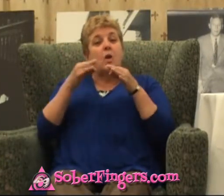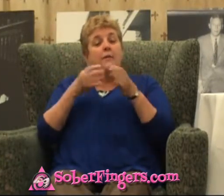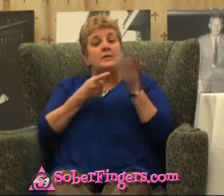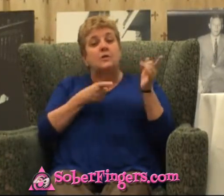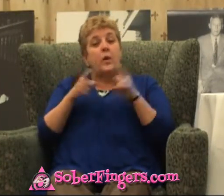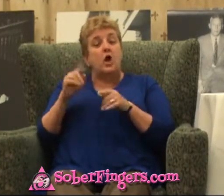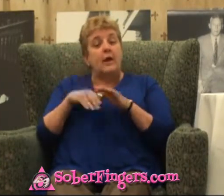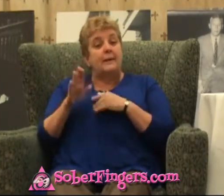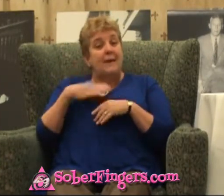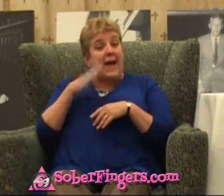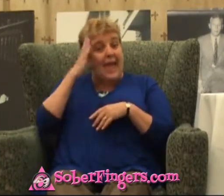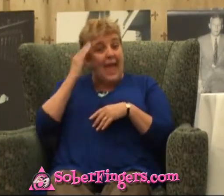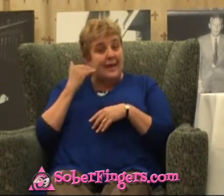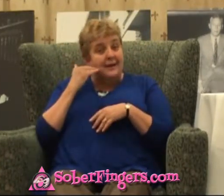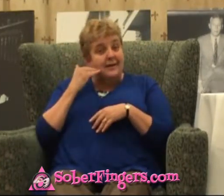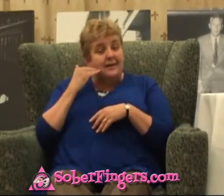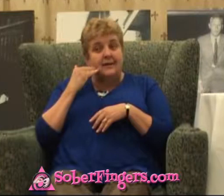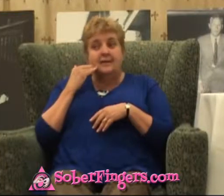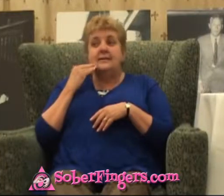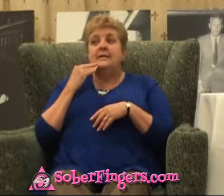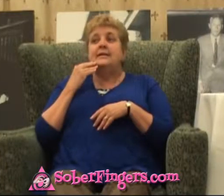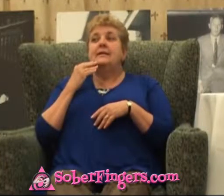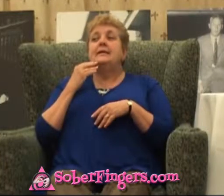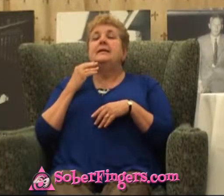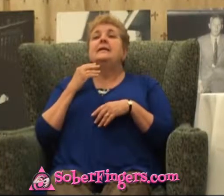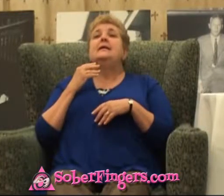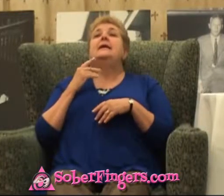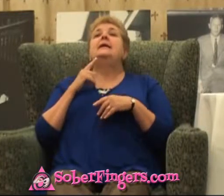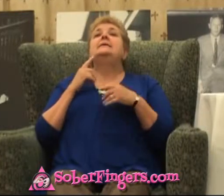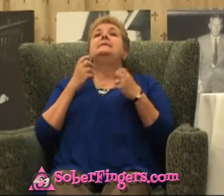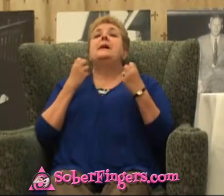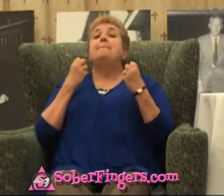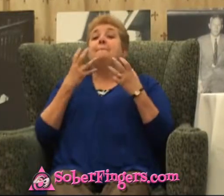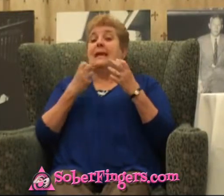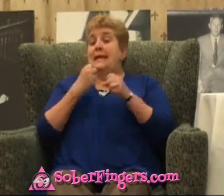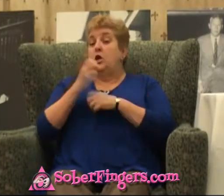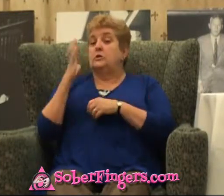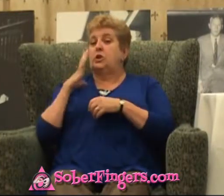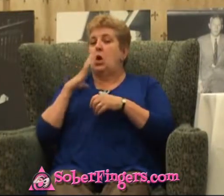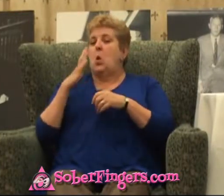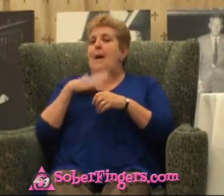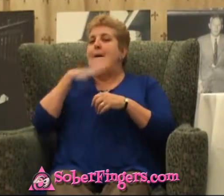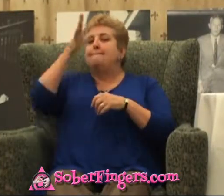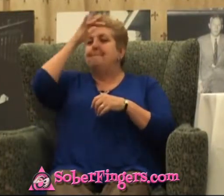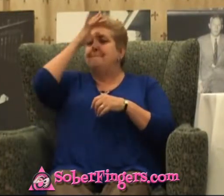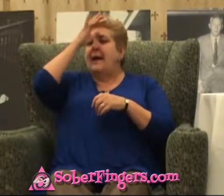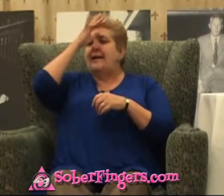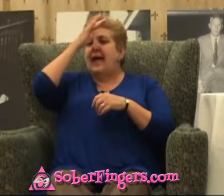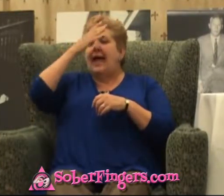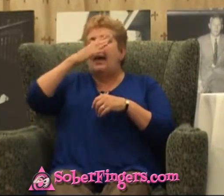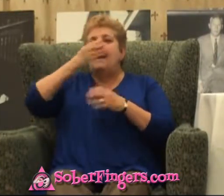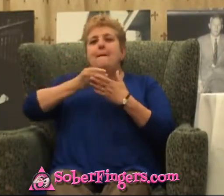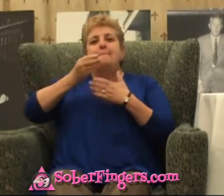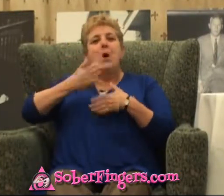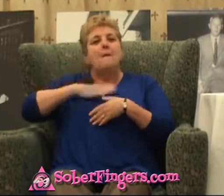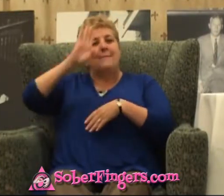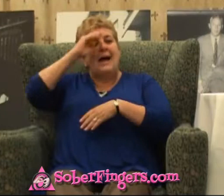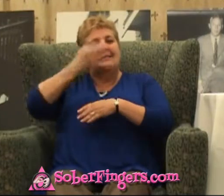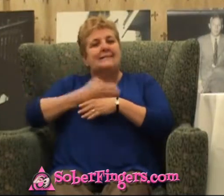of alcohol or Alcoholics Anonymous, is many years ago now, my dad got my son a hamster for Christmas. And if any of you